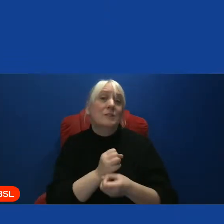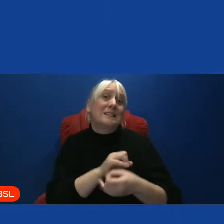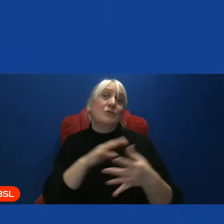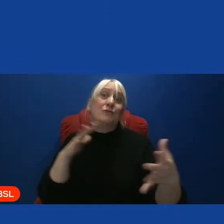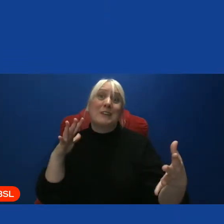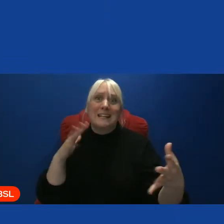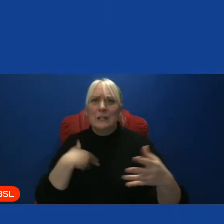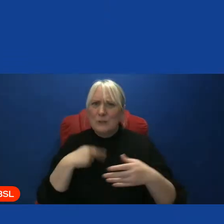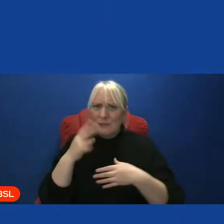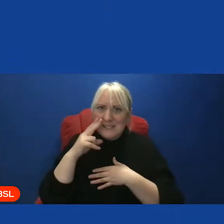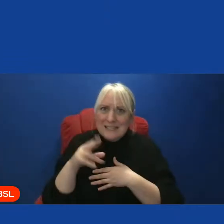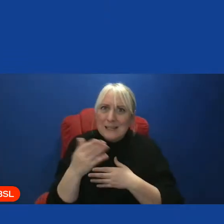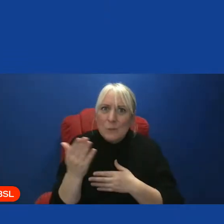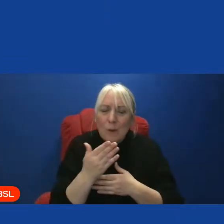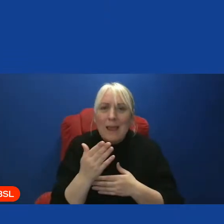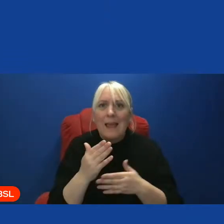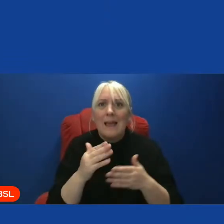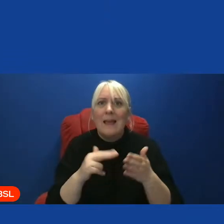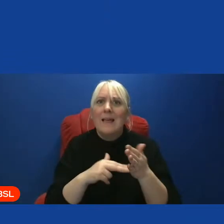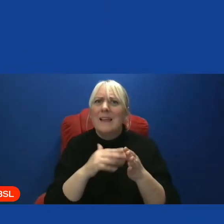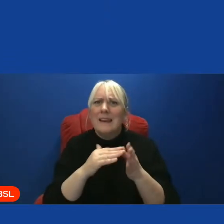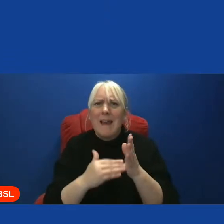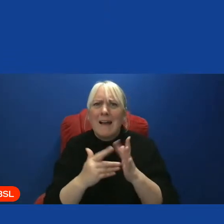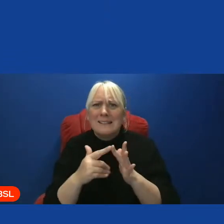death camps. Thank you very much.